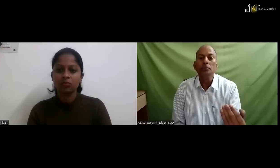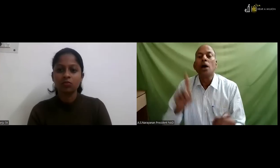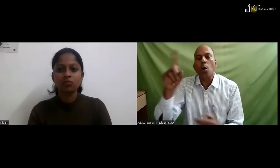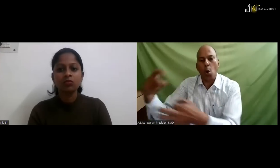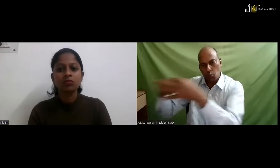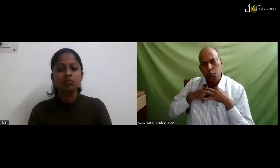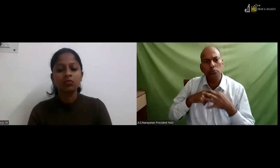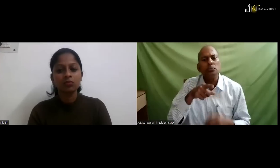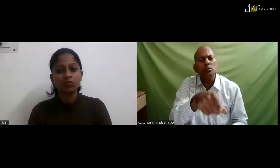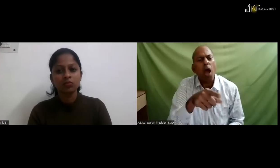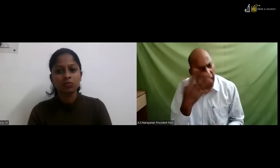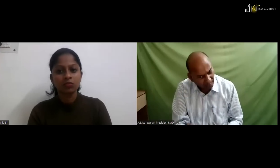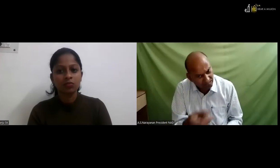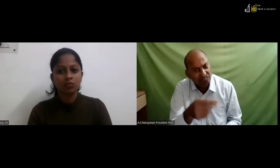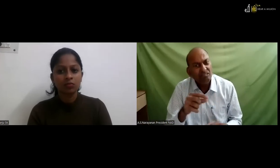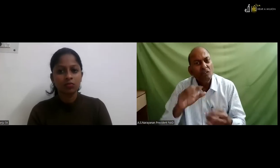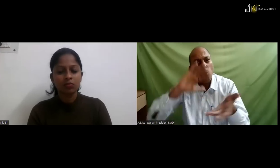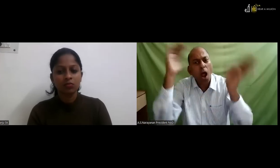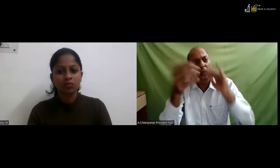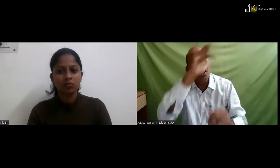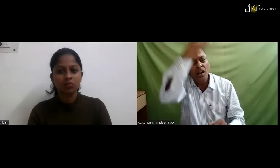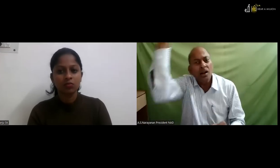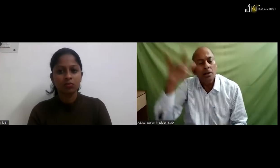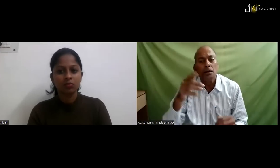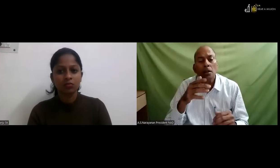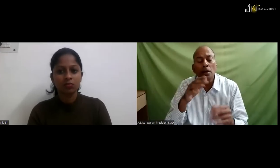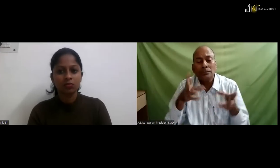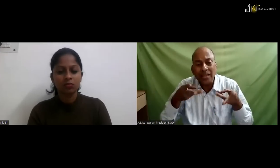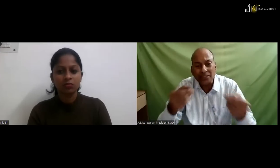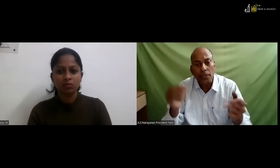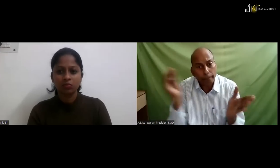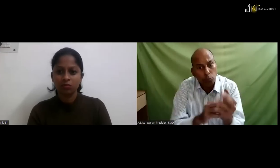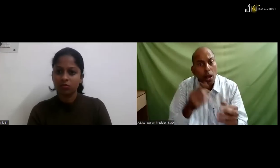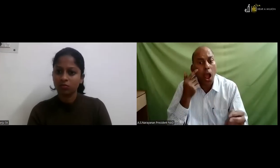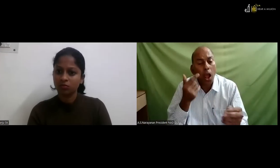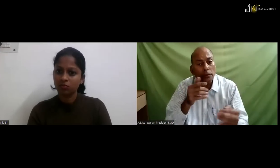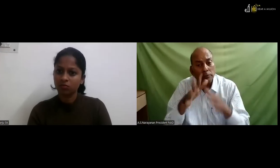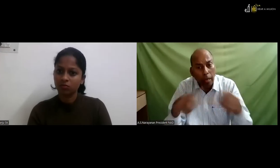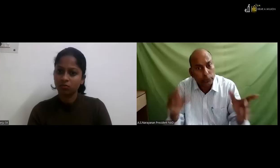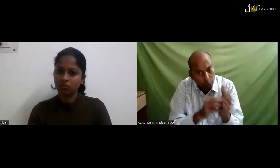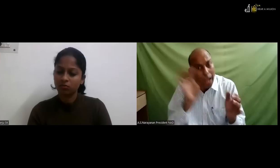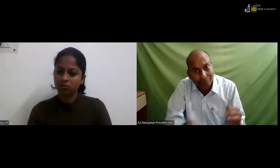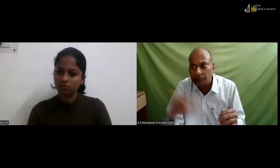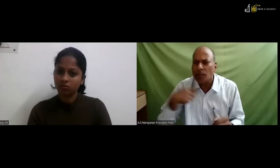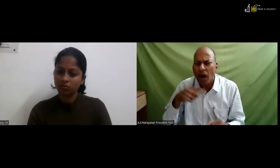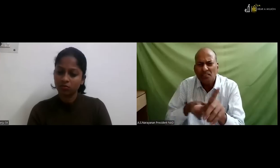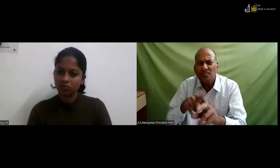the PWD, I approached them. So they said that in the